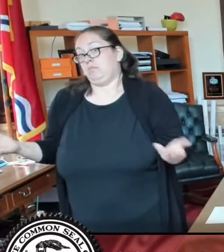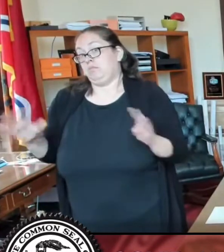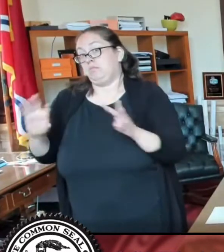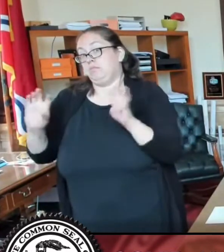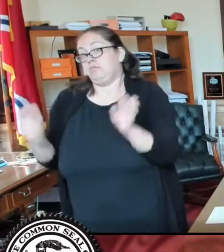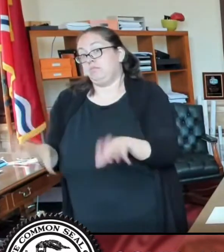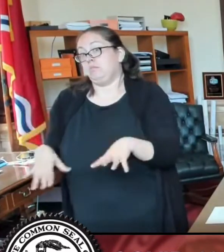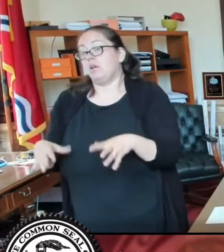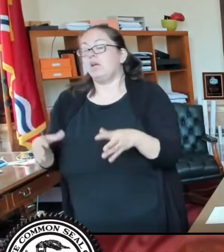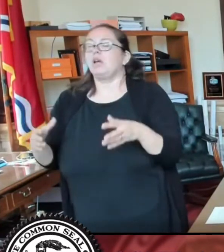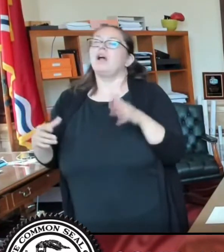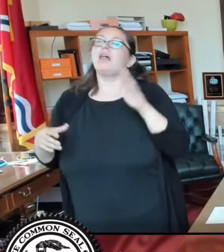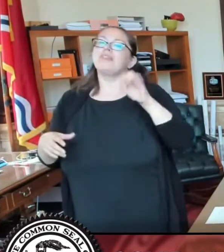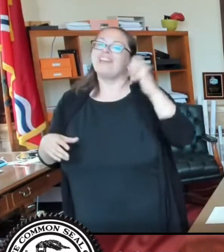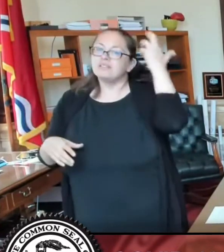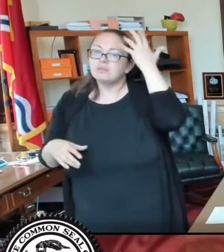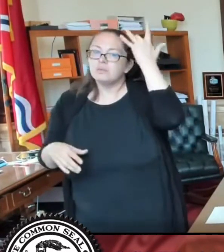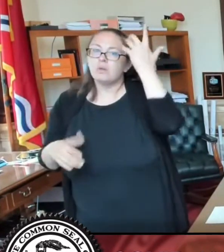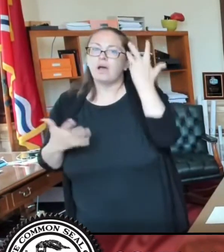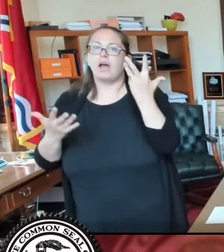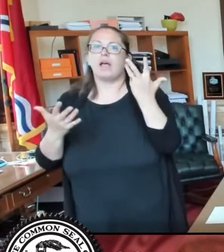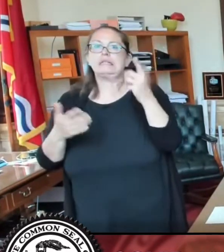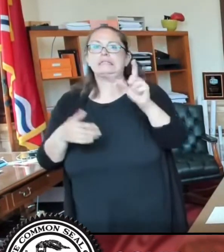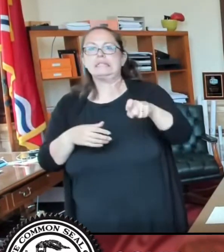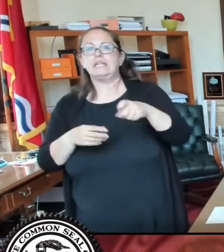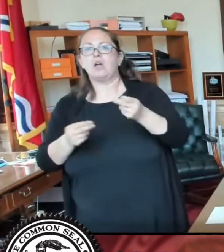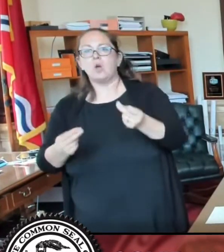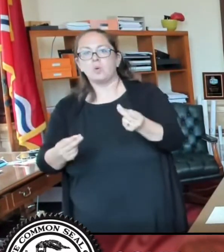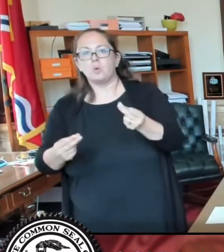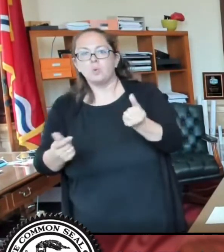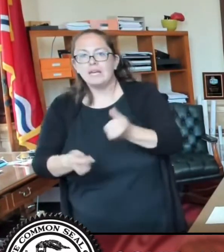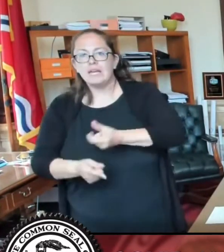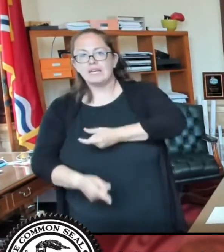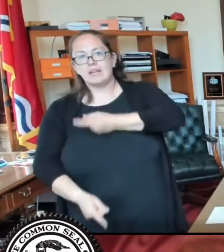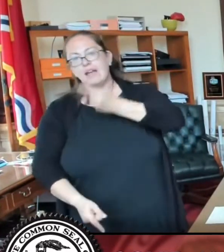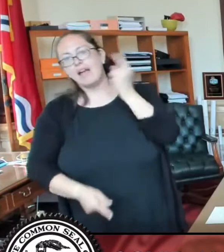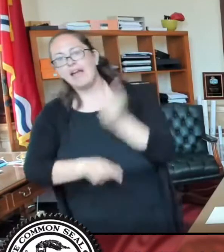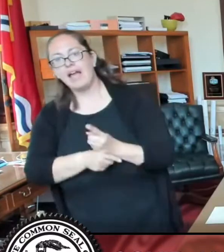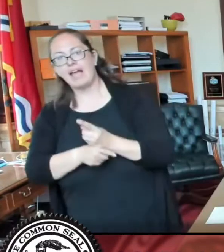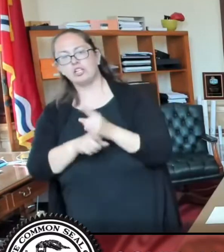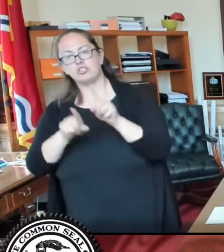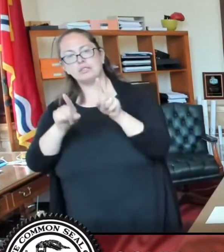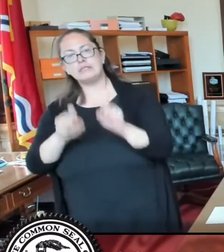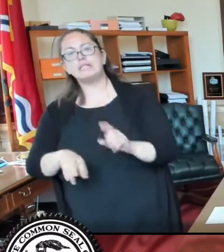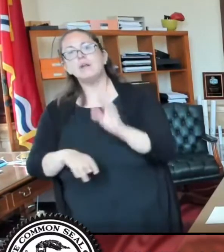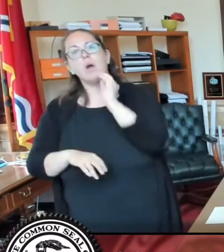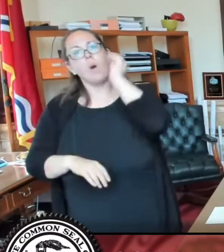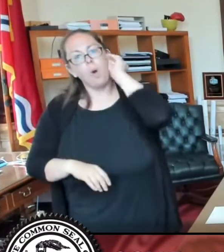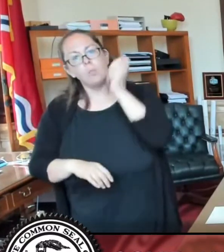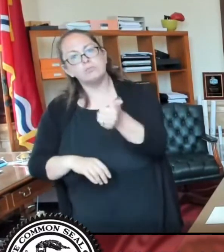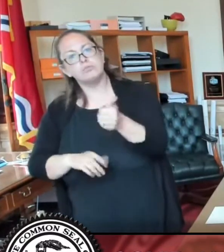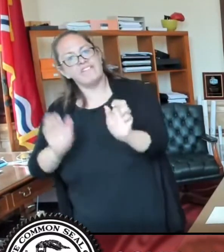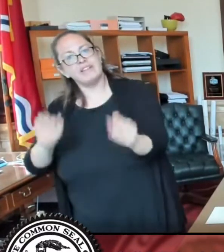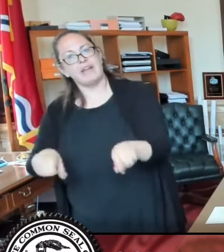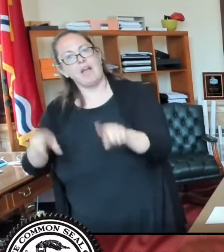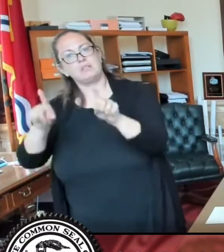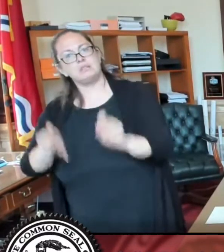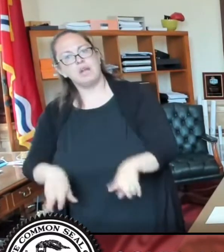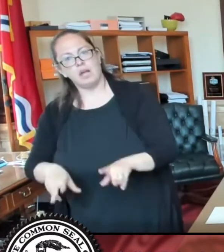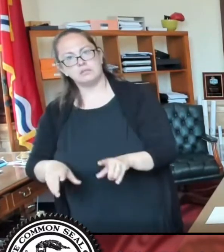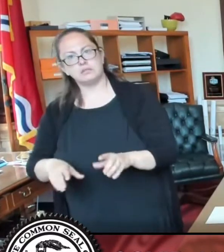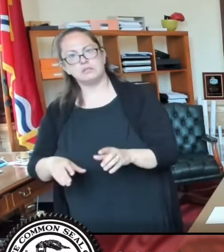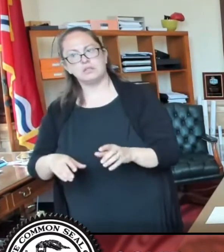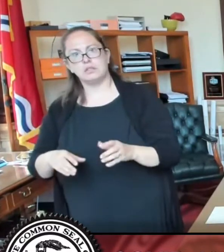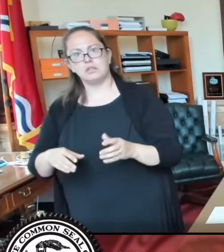very quick, accurate test that can be done at home, where people can test